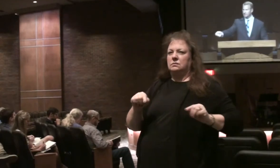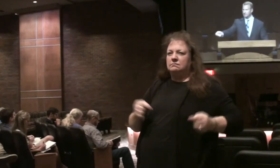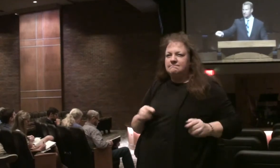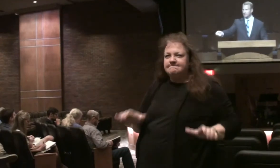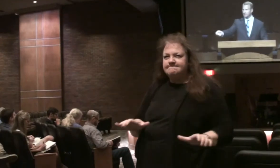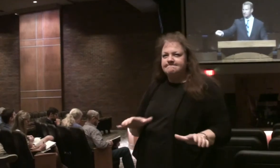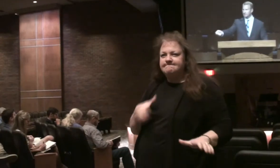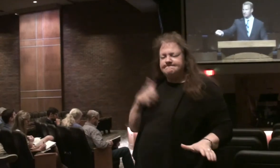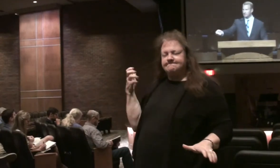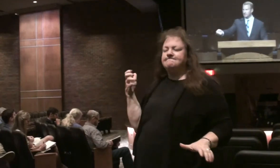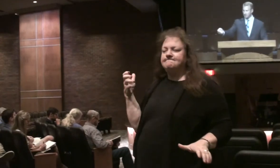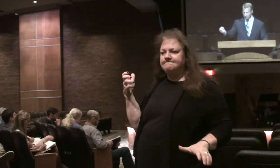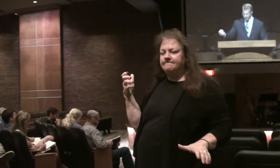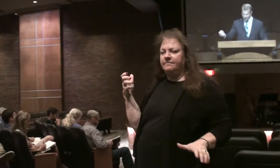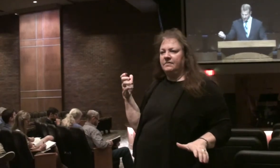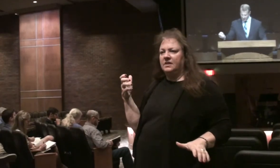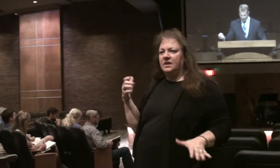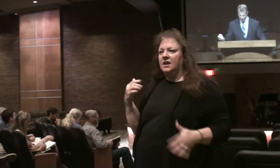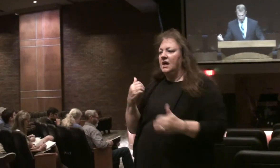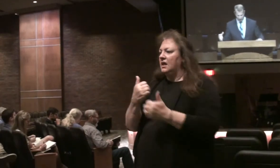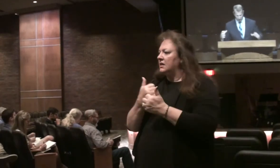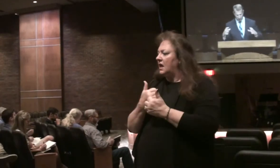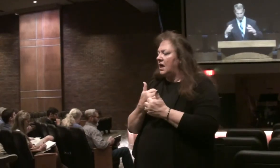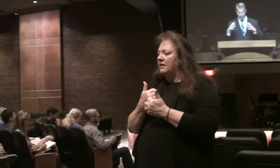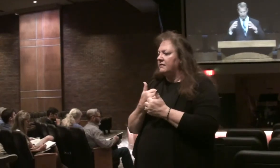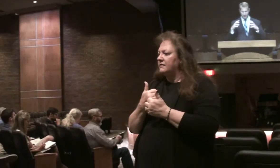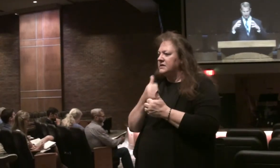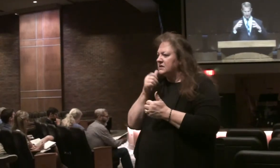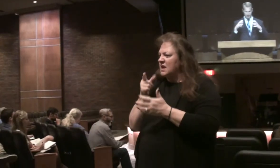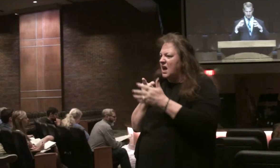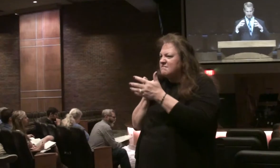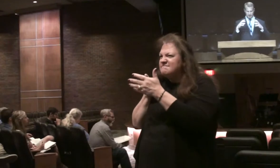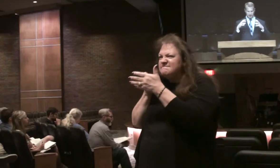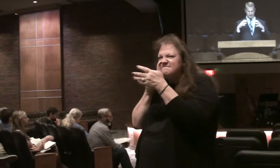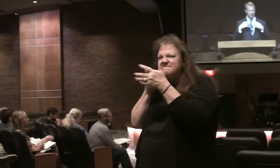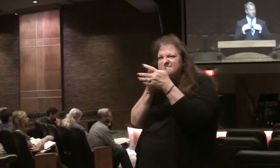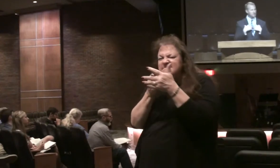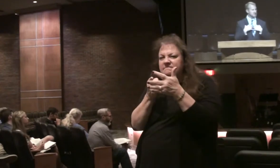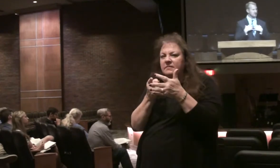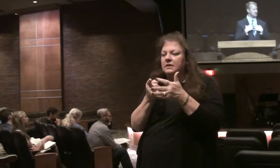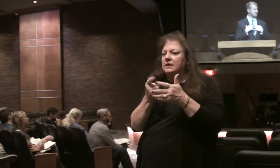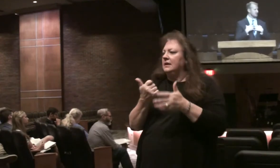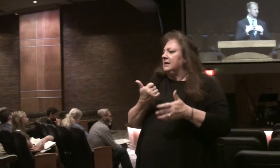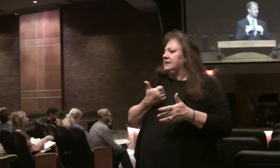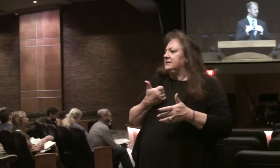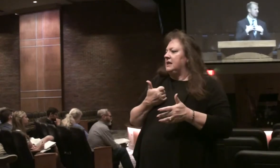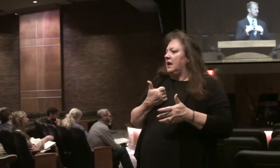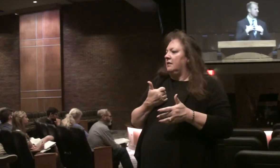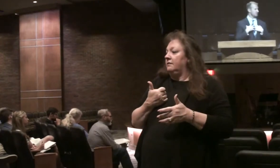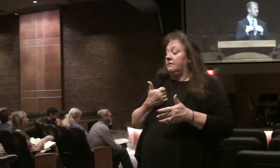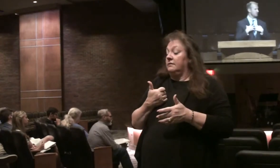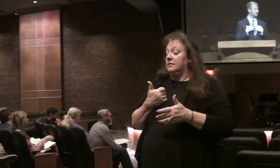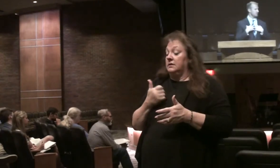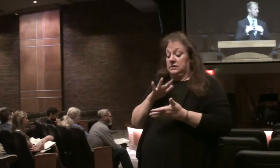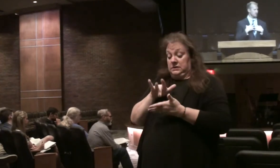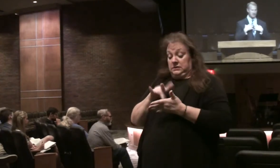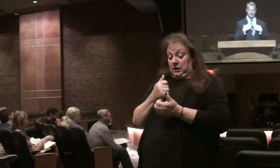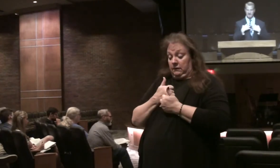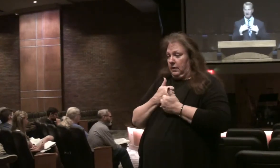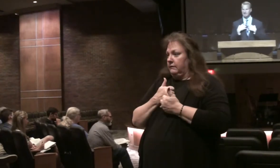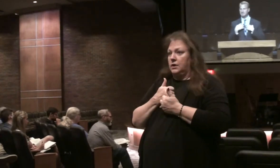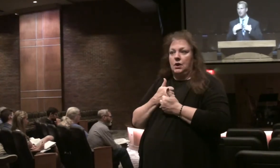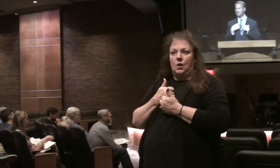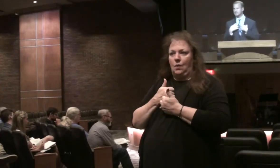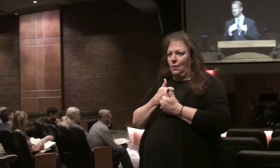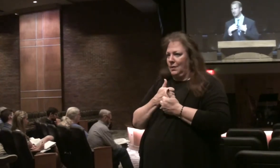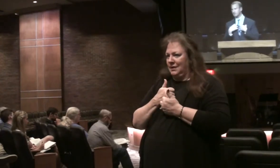action. Love is not provoked. You know, self is not the center of love. Love doesn't